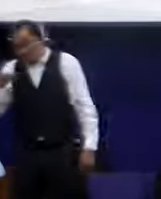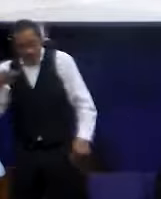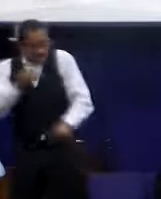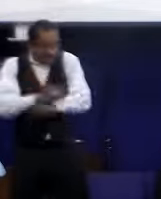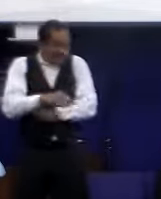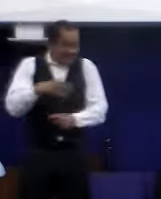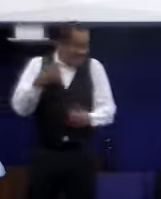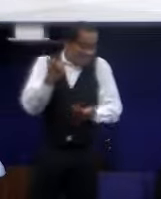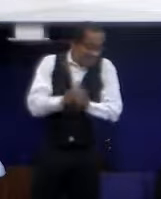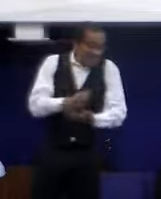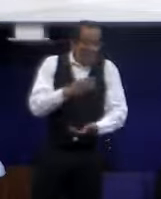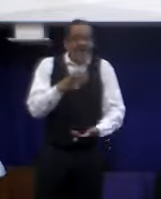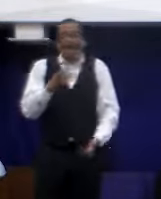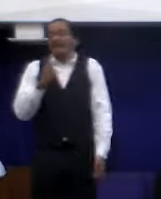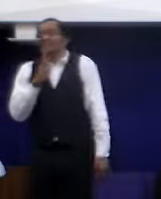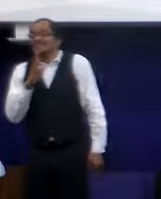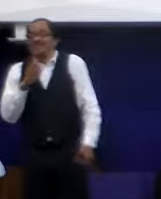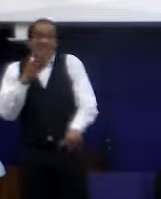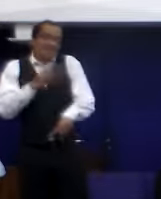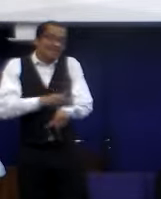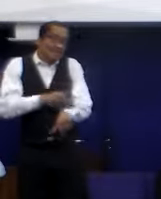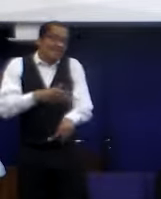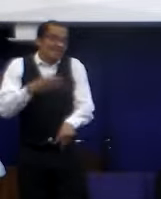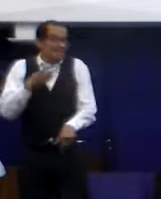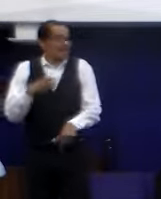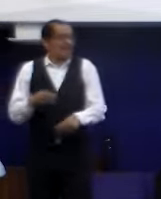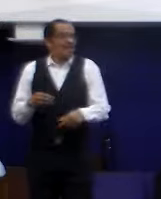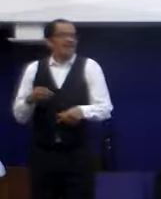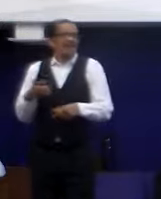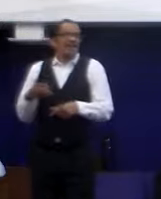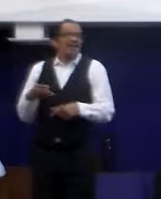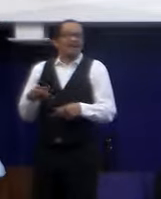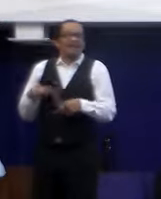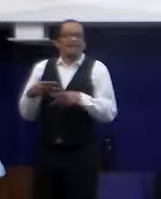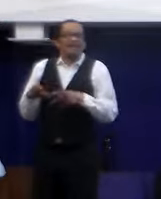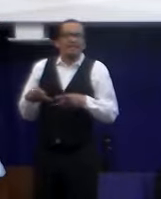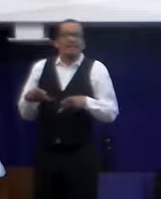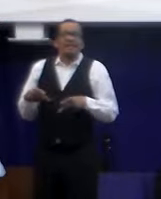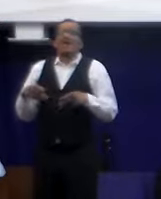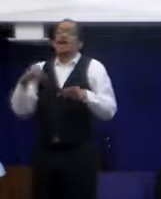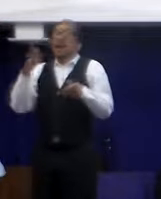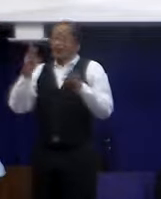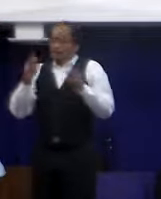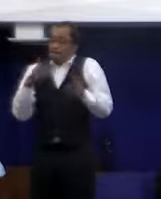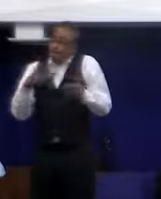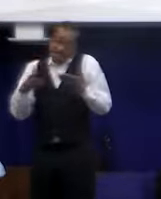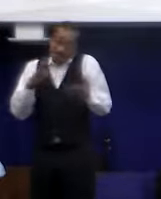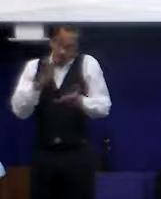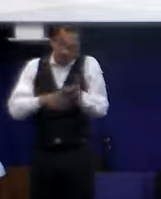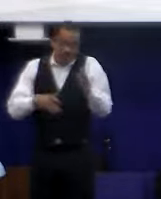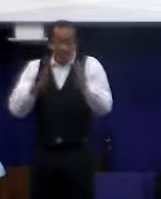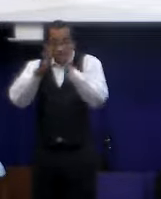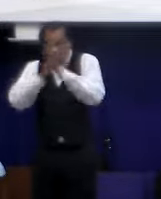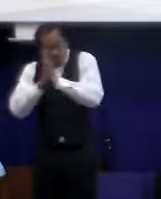telling you. Amen. I was talking to the pastor and said, you know, preacher over the church, he fixes it up and everything, but he tells us, somebody had to pay for that. Right.